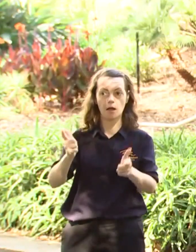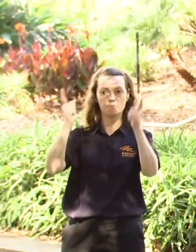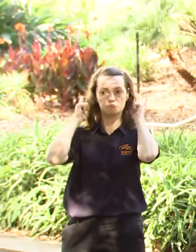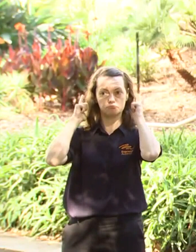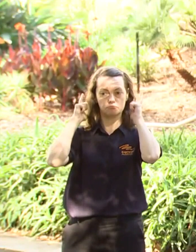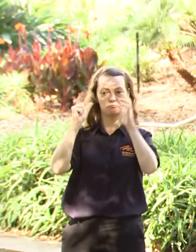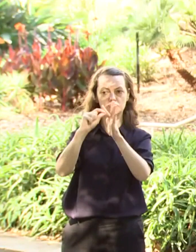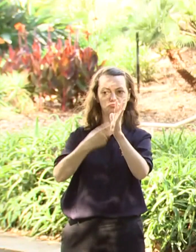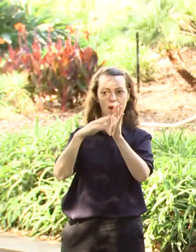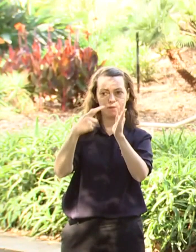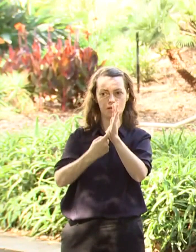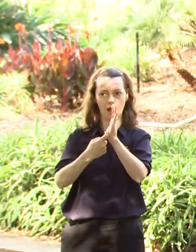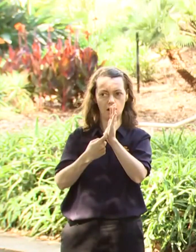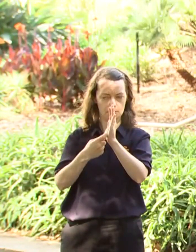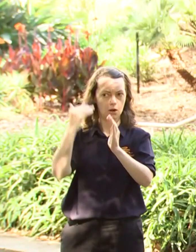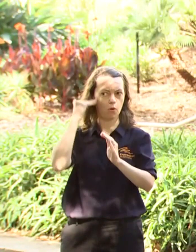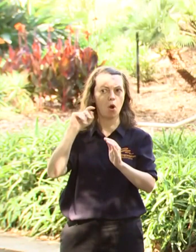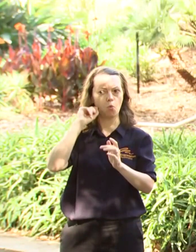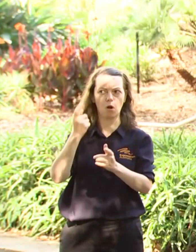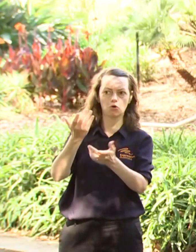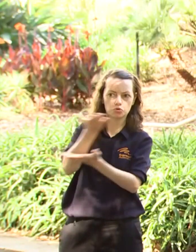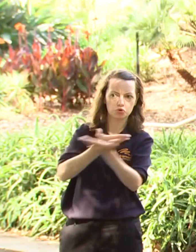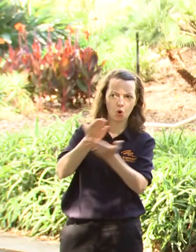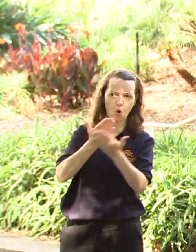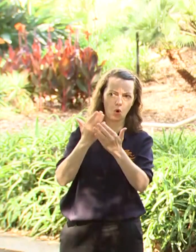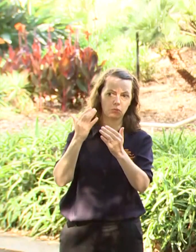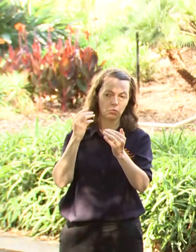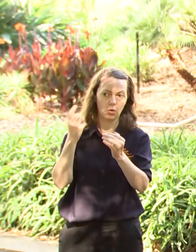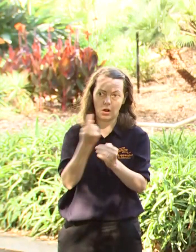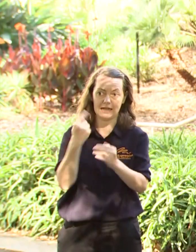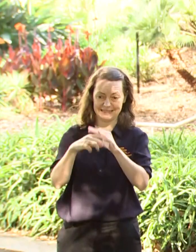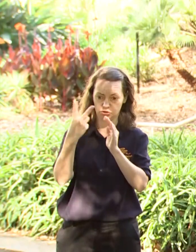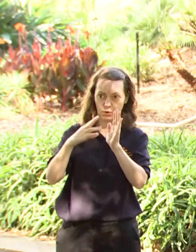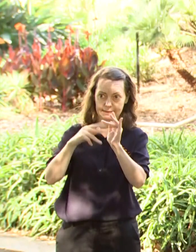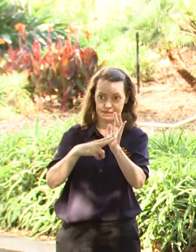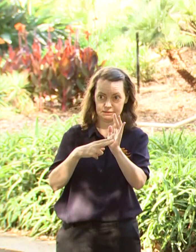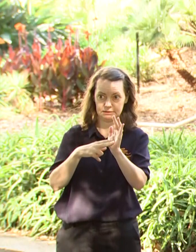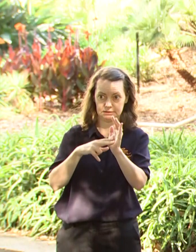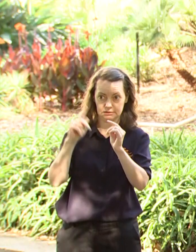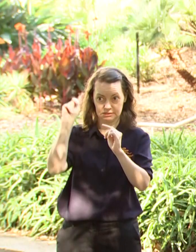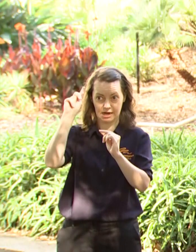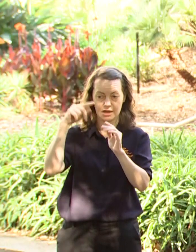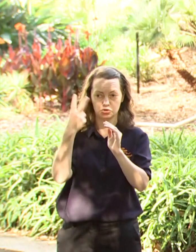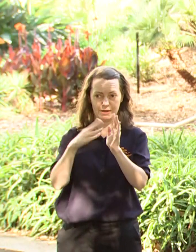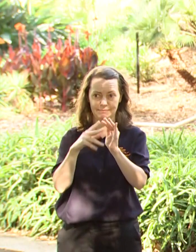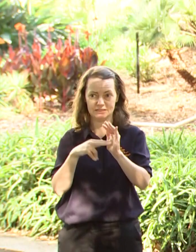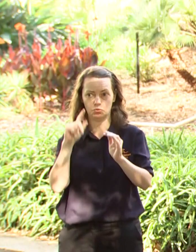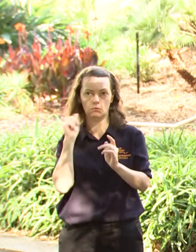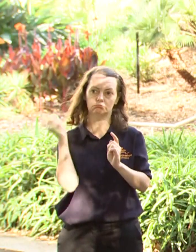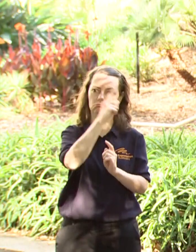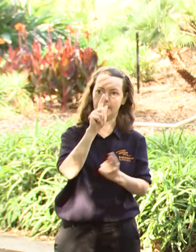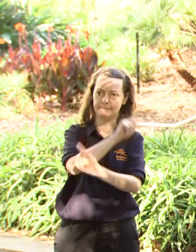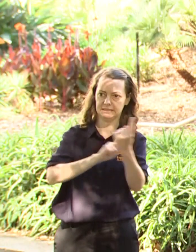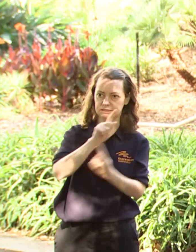when National Cabinet begins in just about 20 minutes' time. And our public health team are already working, speaking to their counterparts in Brisbane. The